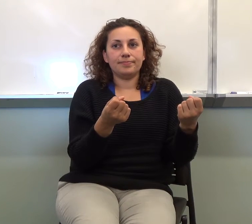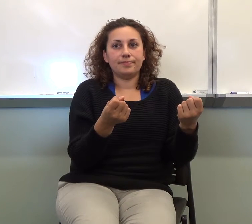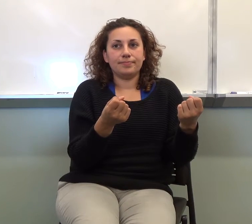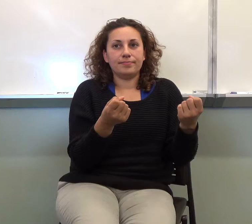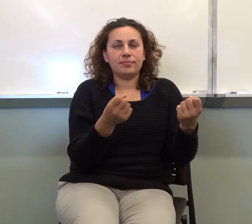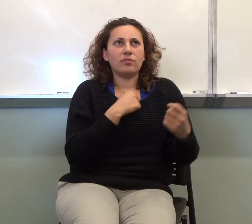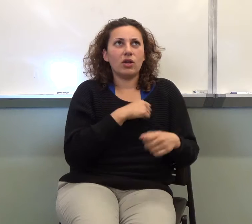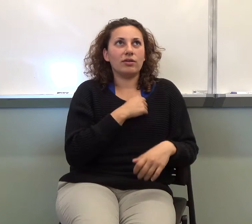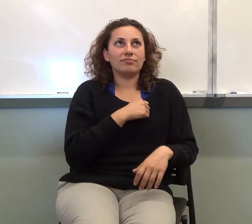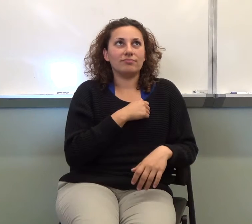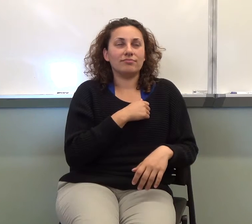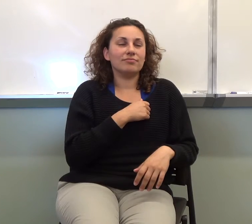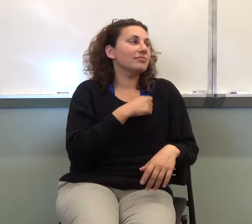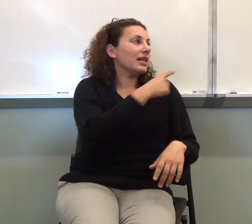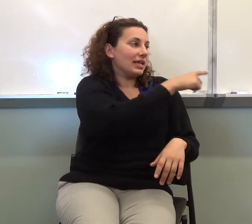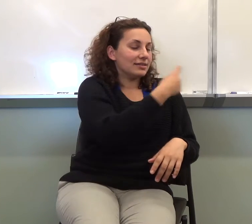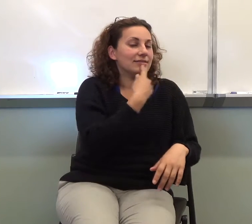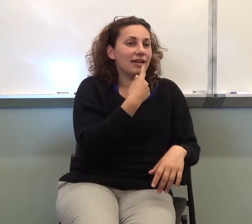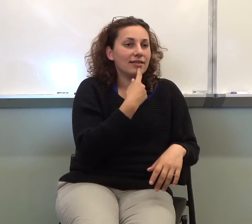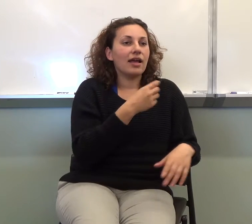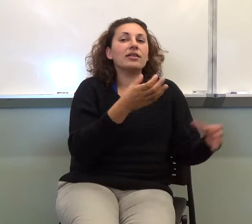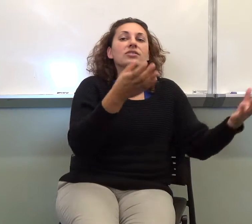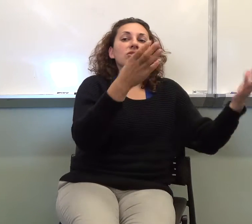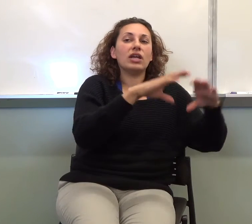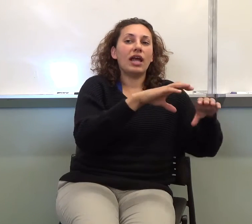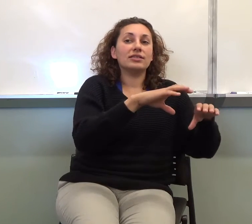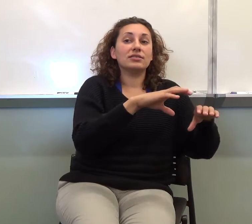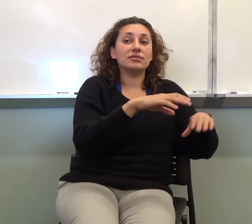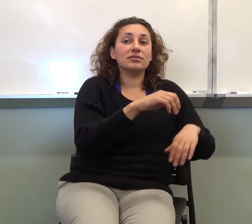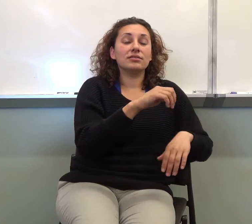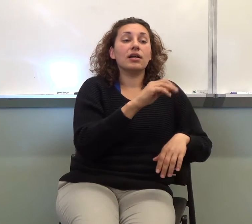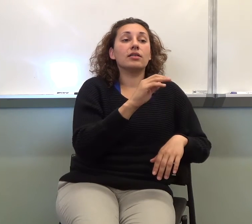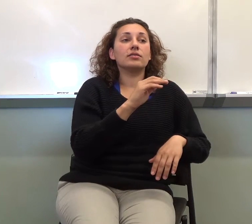that it will break, then you subtract these 2, you get something like this,